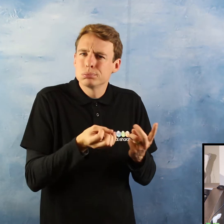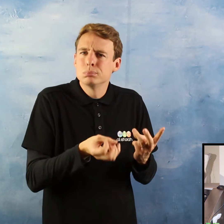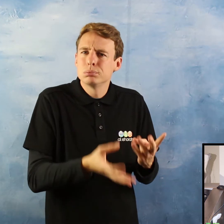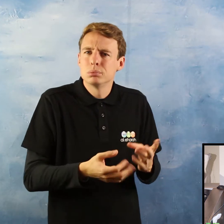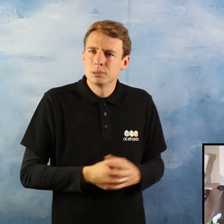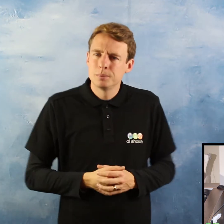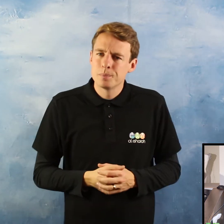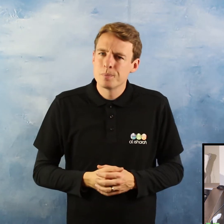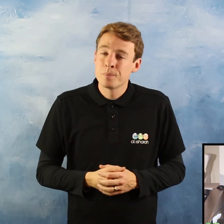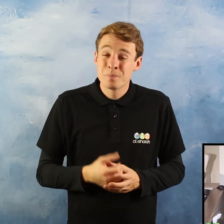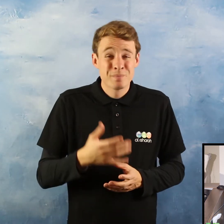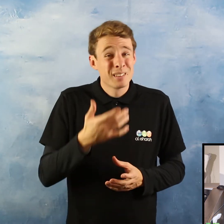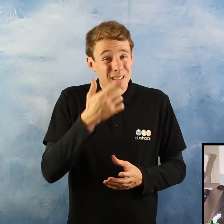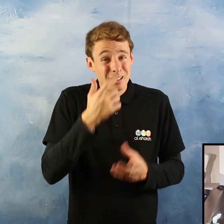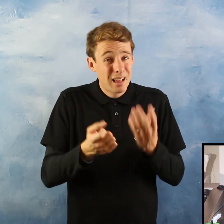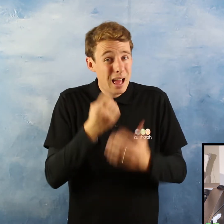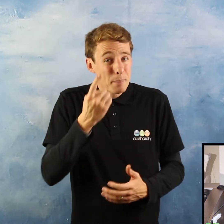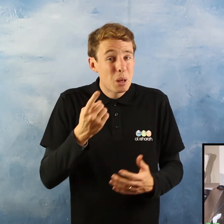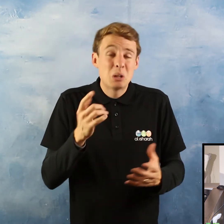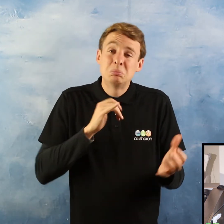negative. Islam, negative.